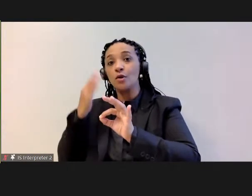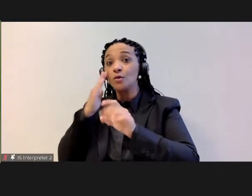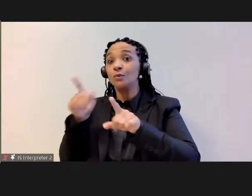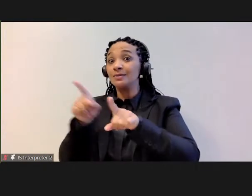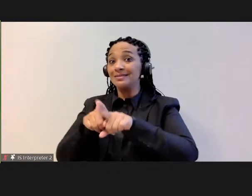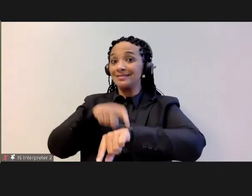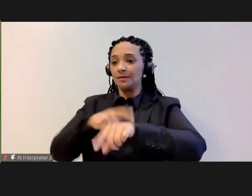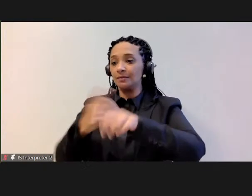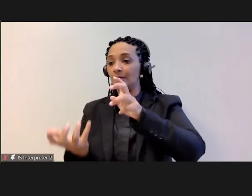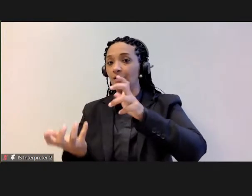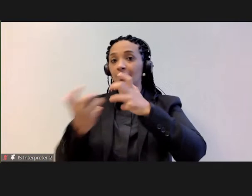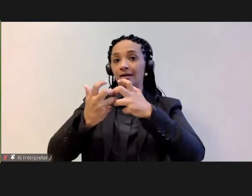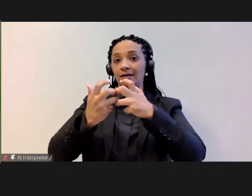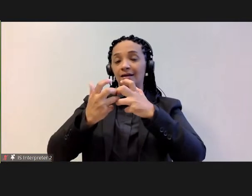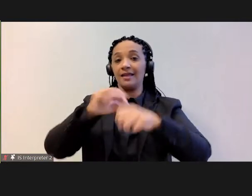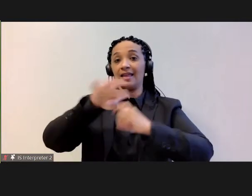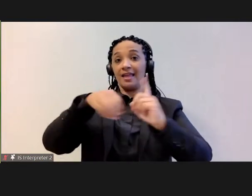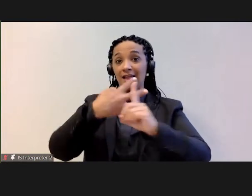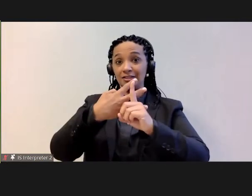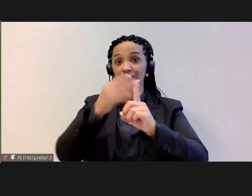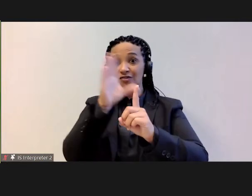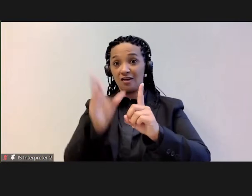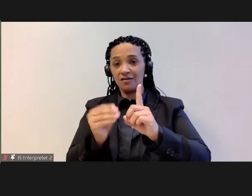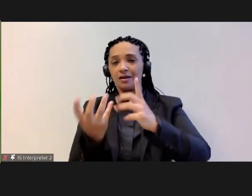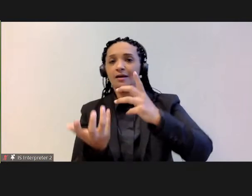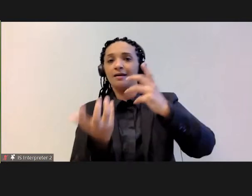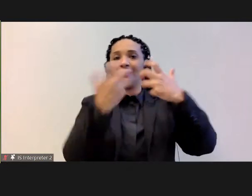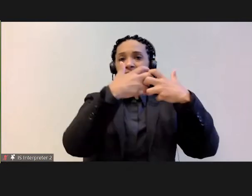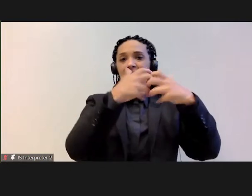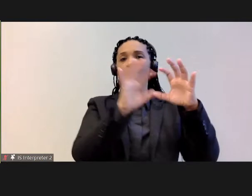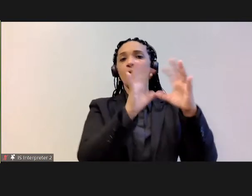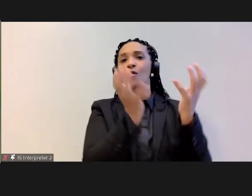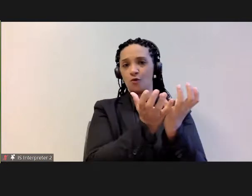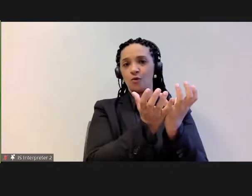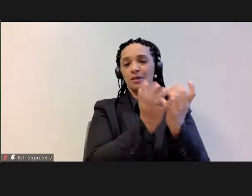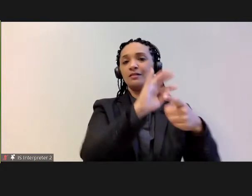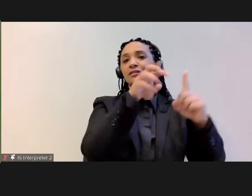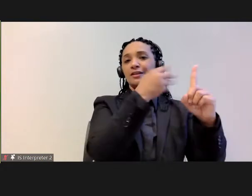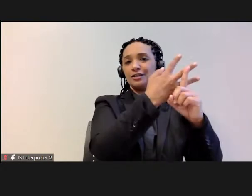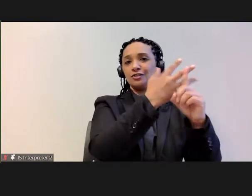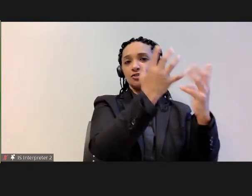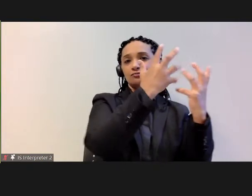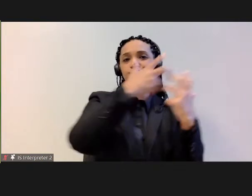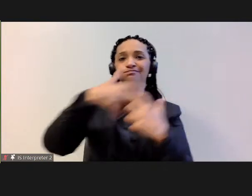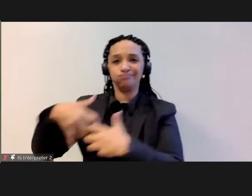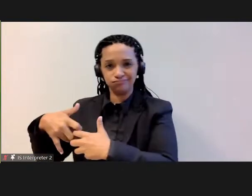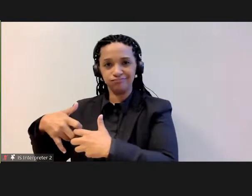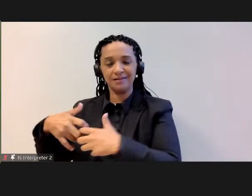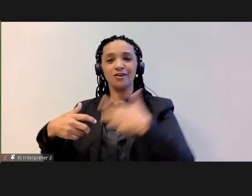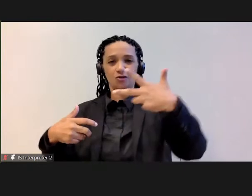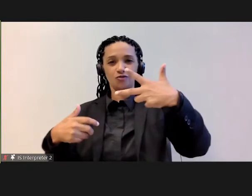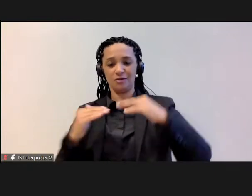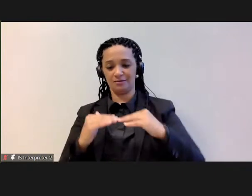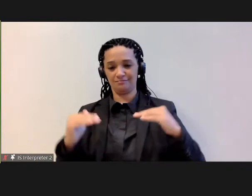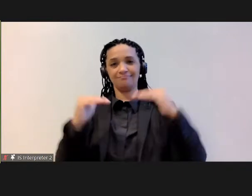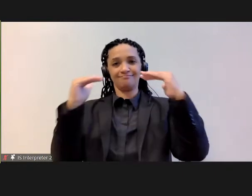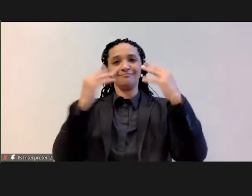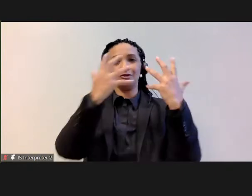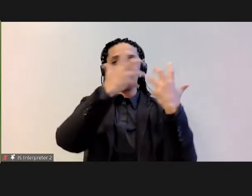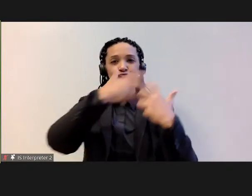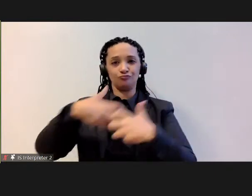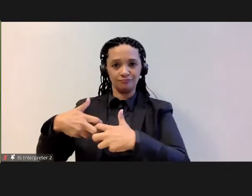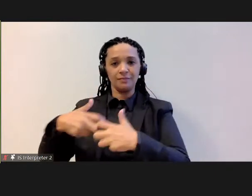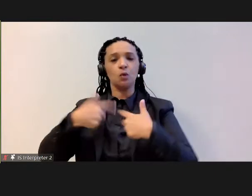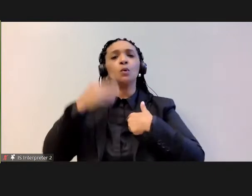in collecting for the regional as well as the sustainable development goals. So that also helps us in tracking